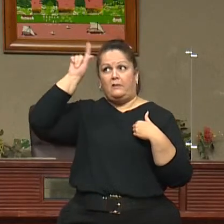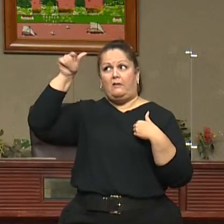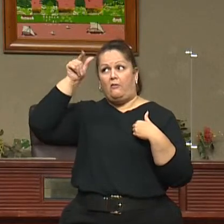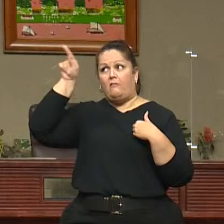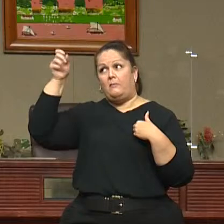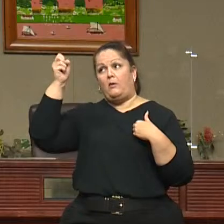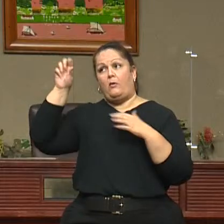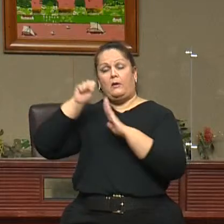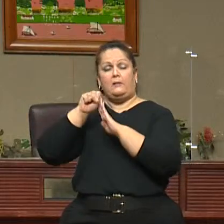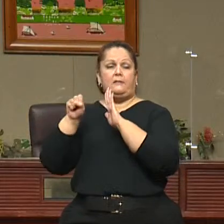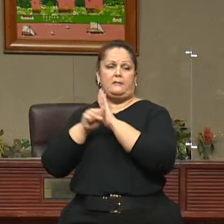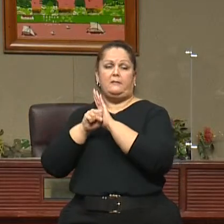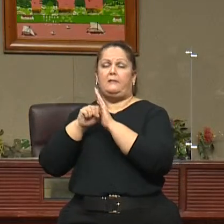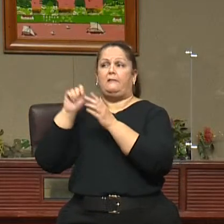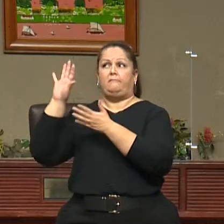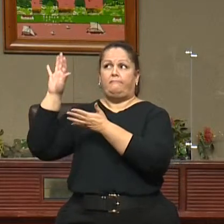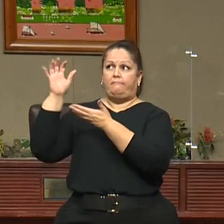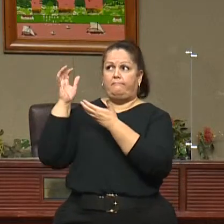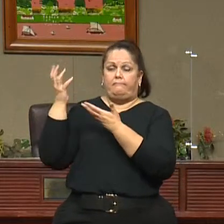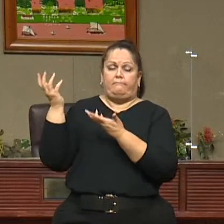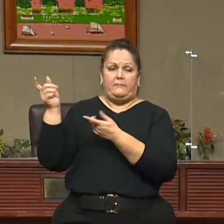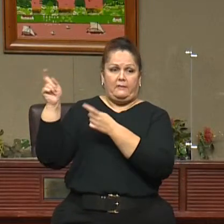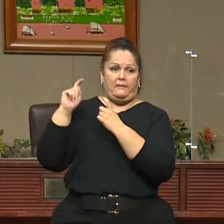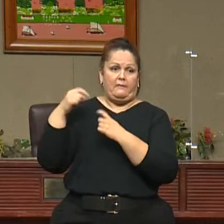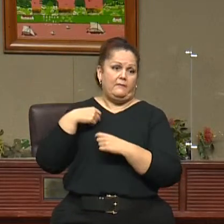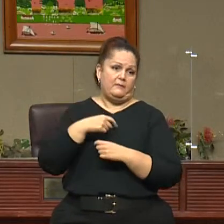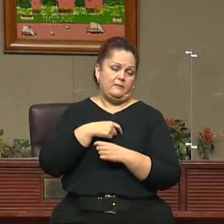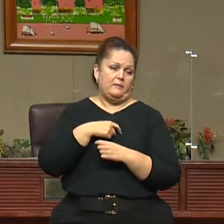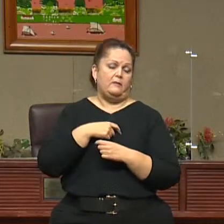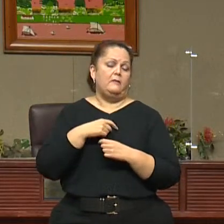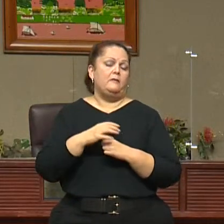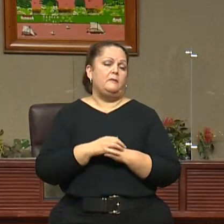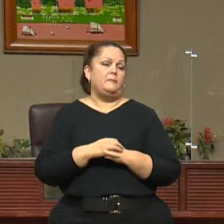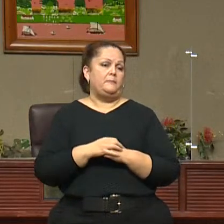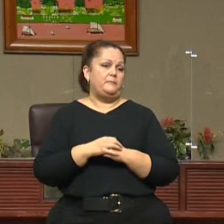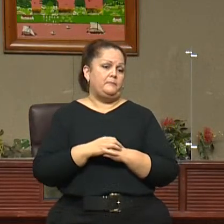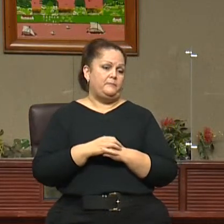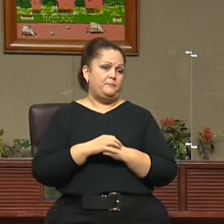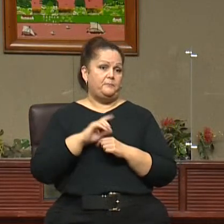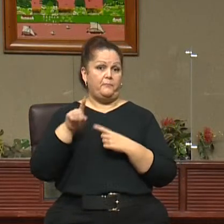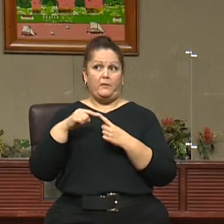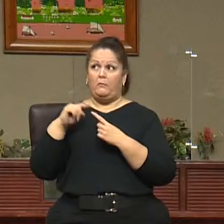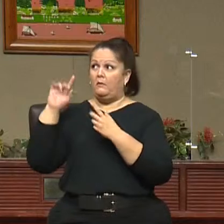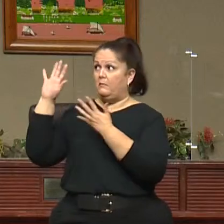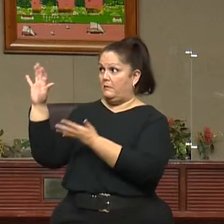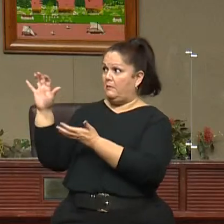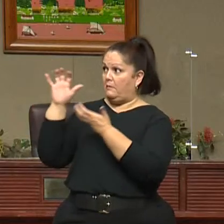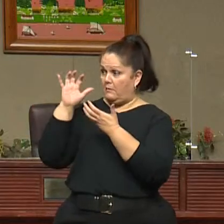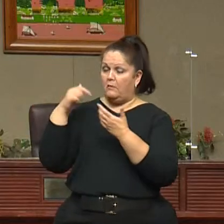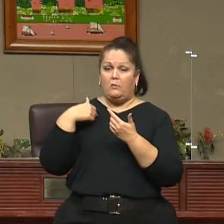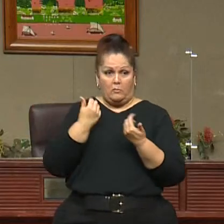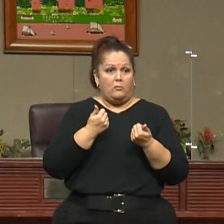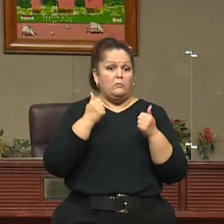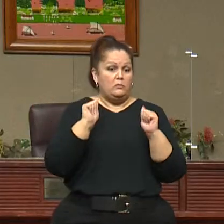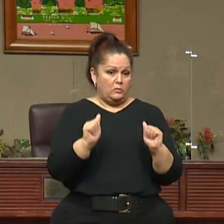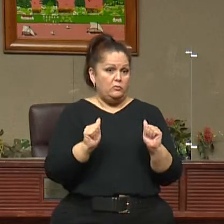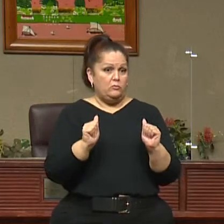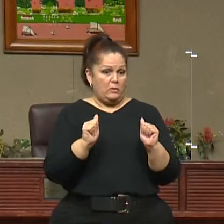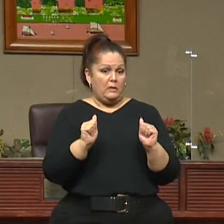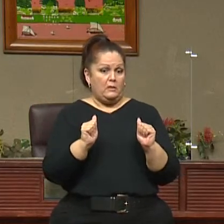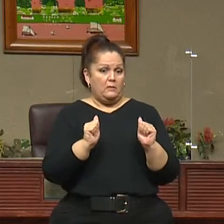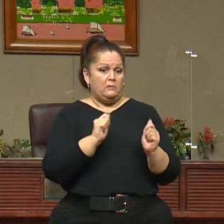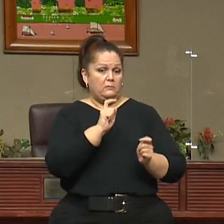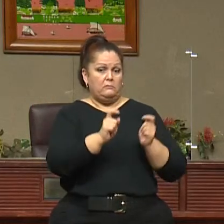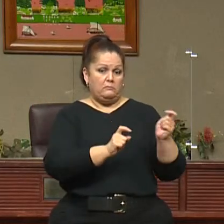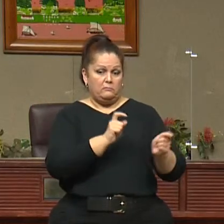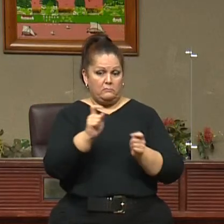then through the state, and we look to engage in efforts that is going to increase the